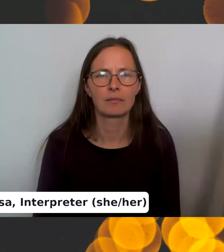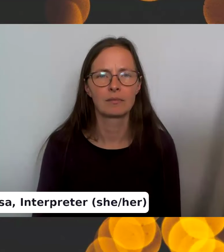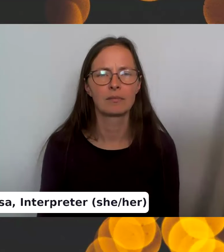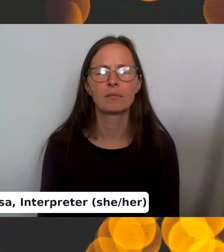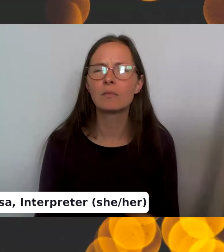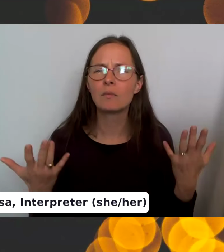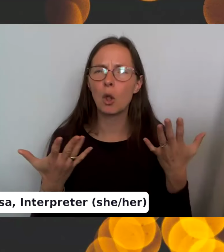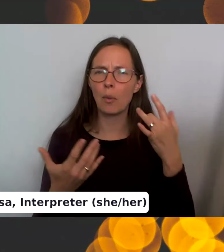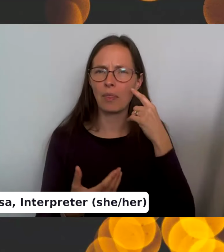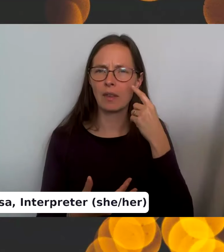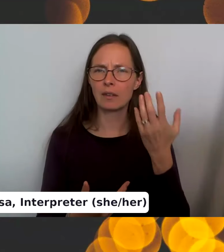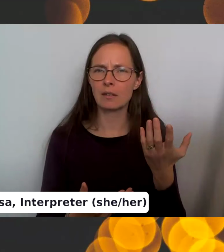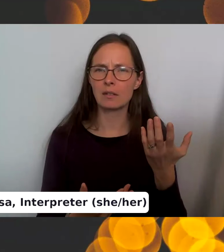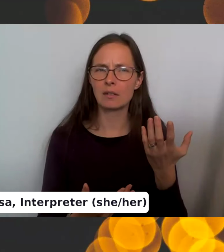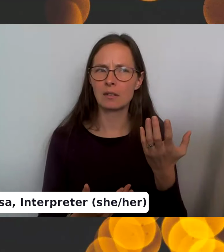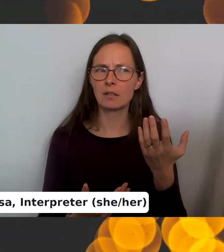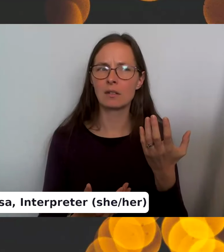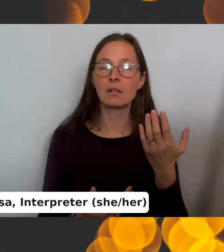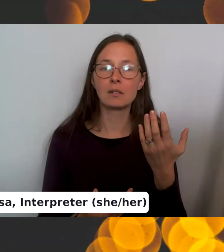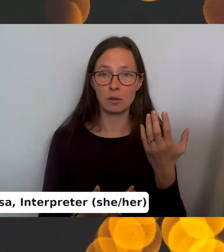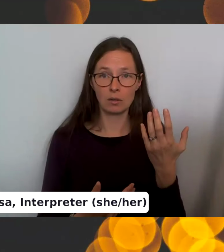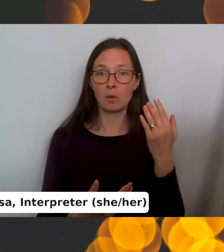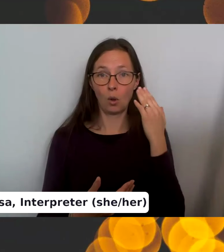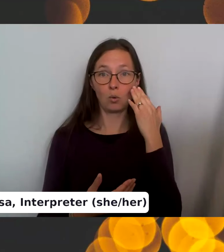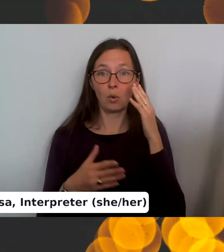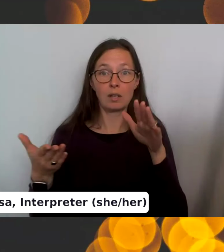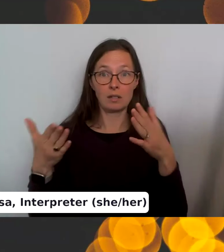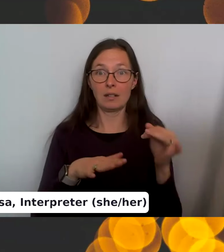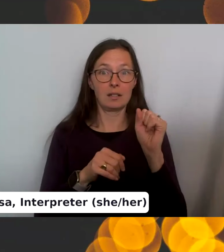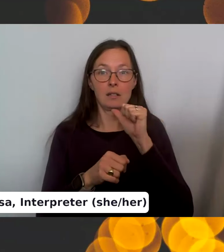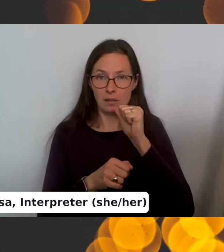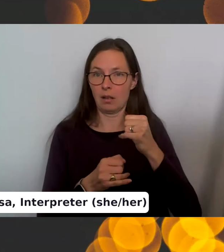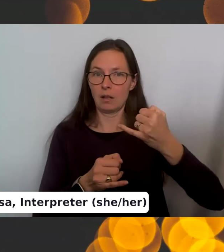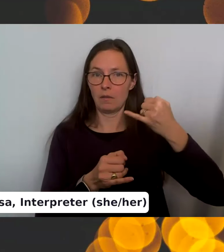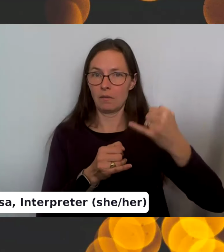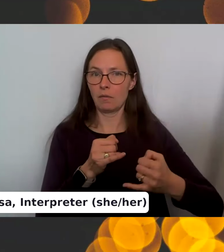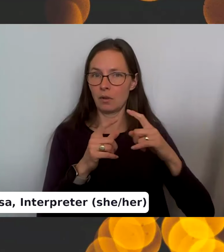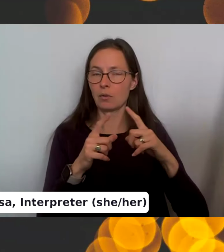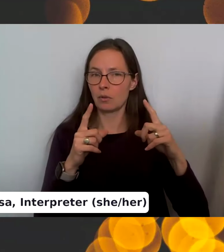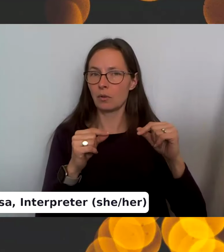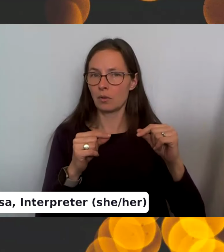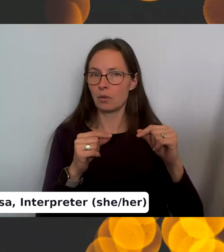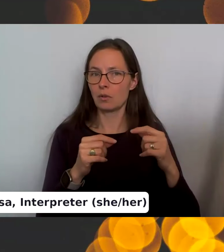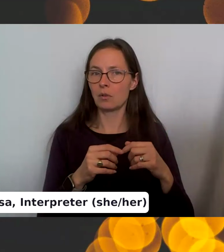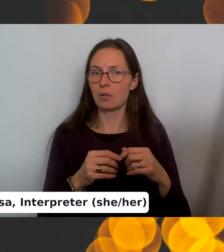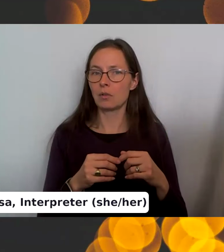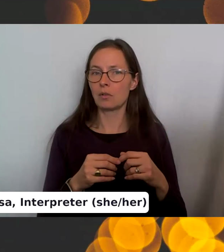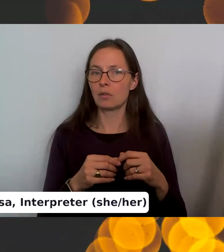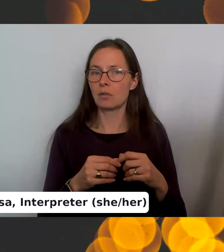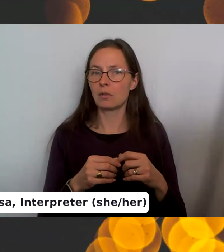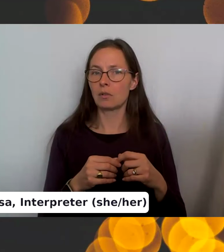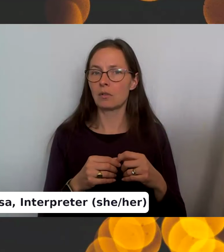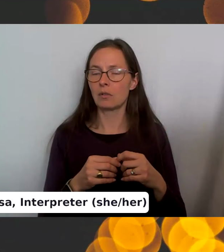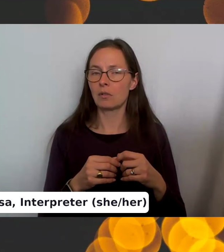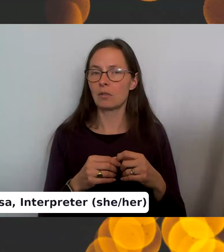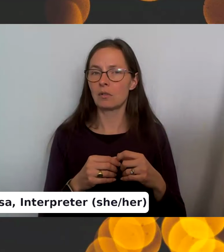what do you think, knowing that death is not the final card in the major arcana, and